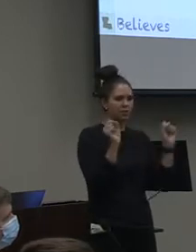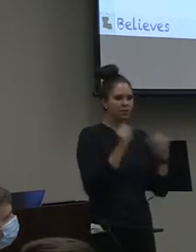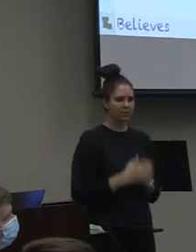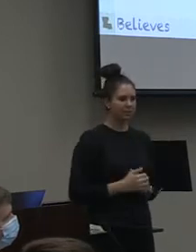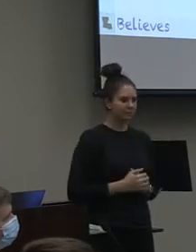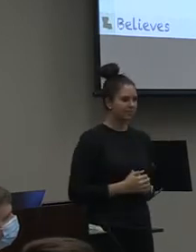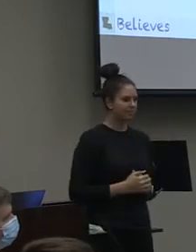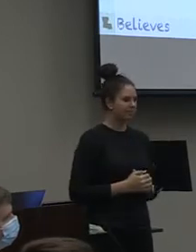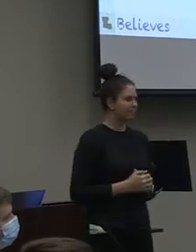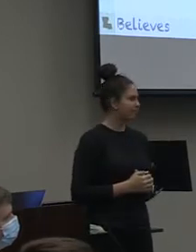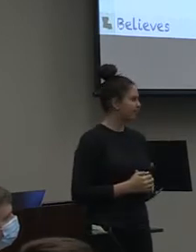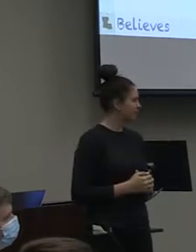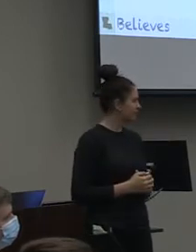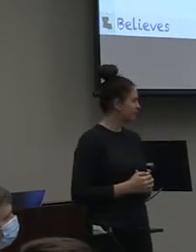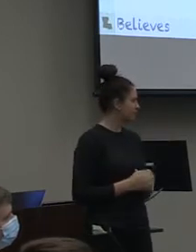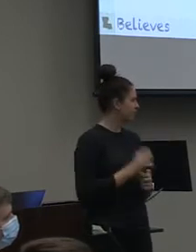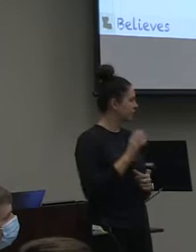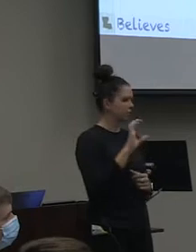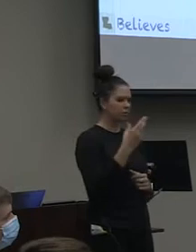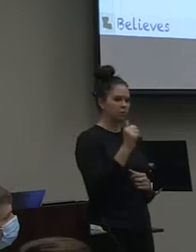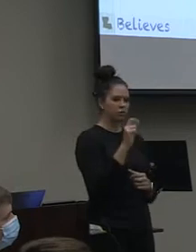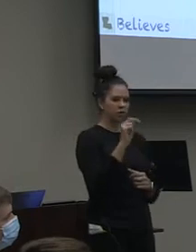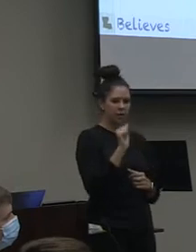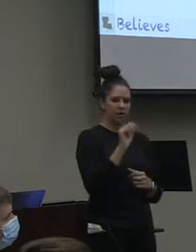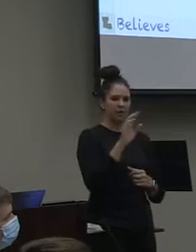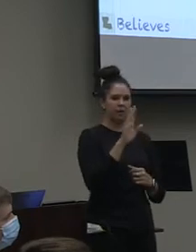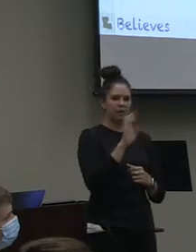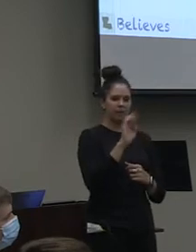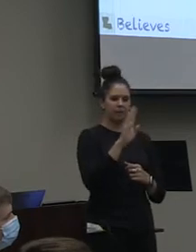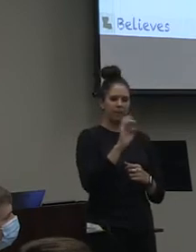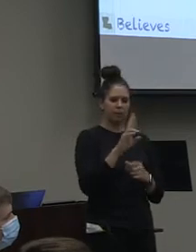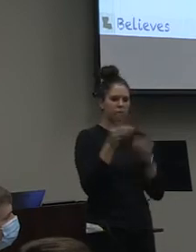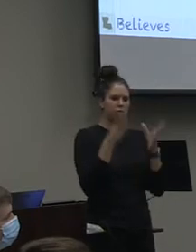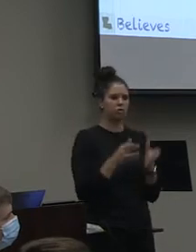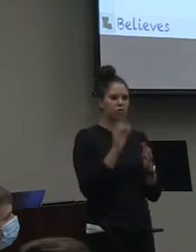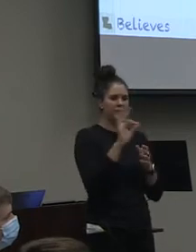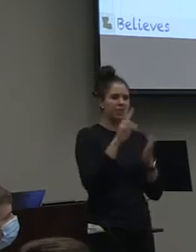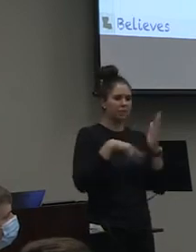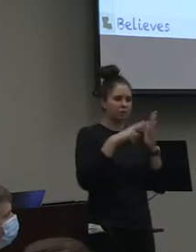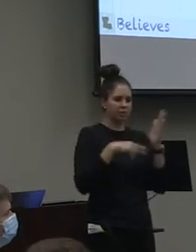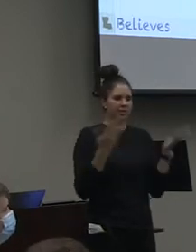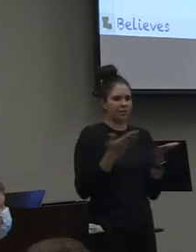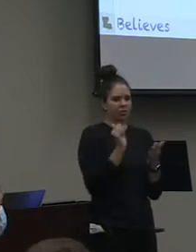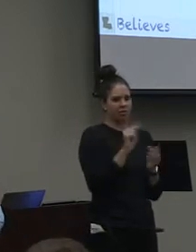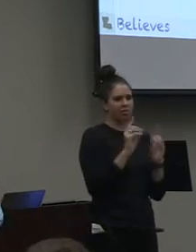Superintendents. Chiana Bieber, Director of Literacy here in the department.